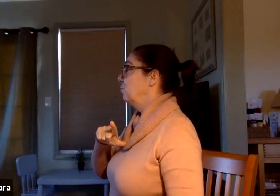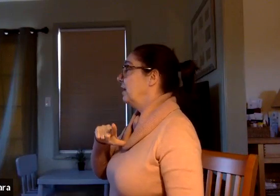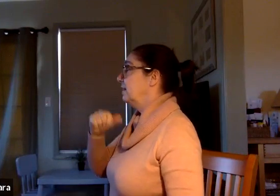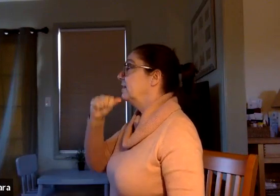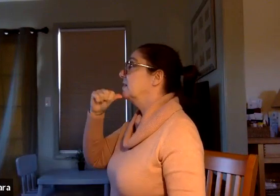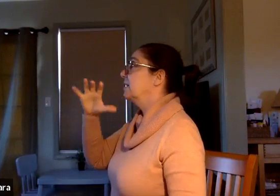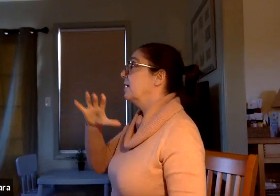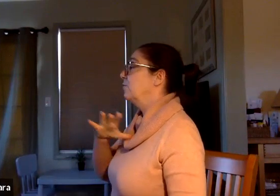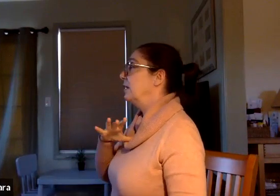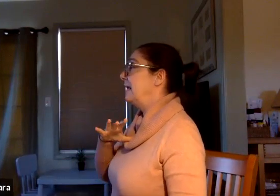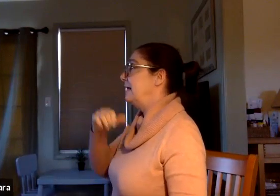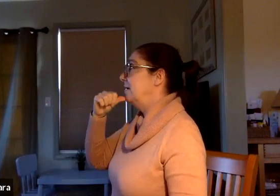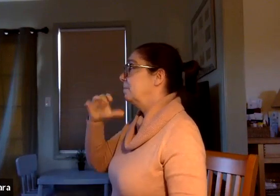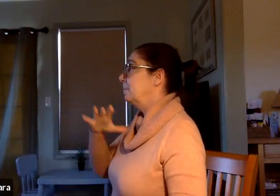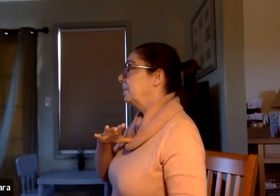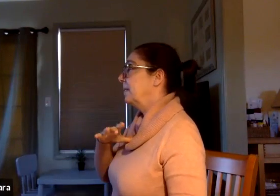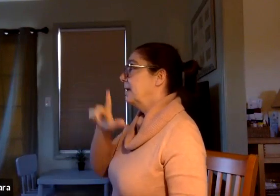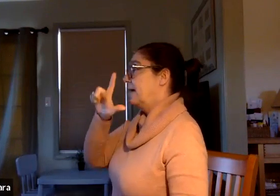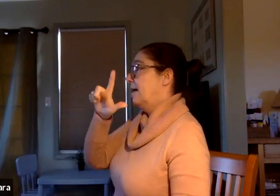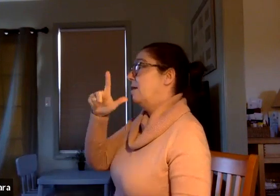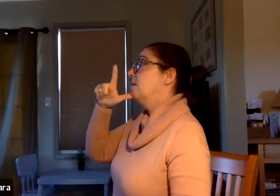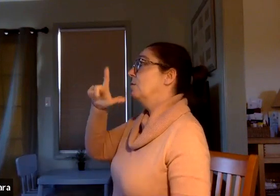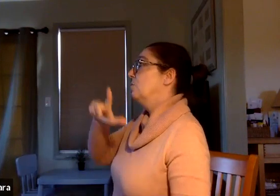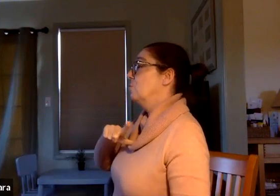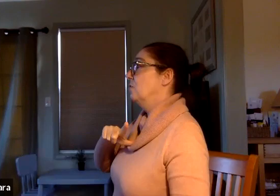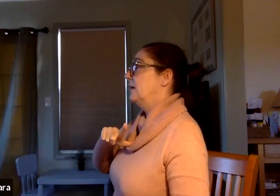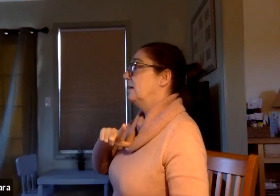Laureen. This is a sign for lady. L, Laureen.